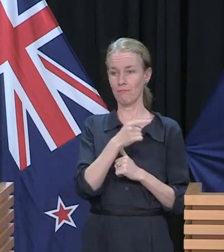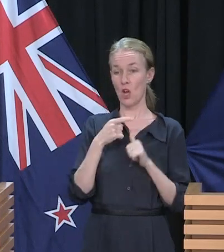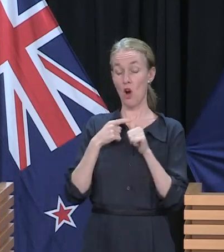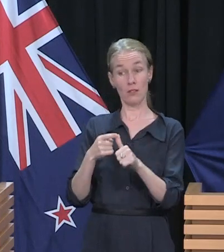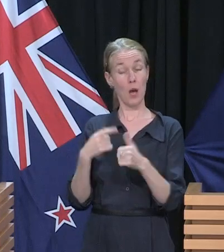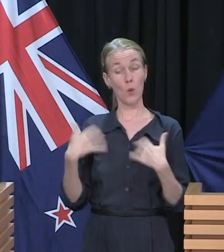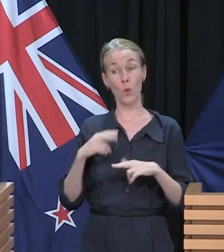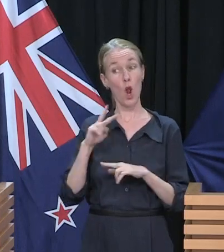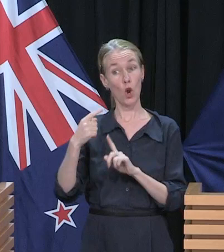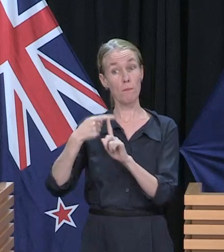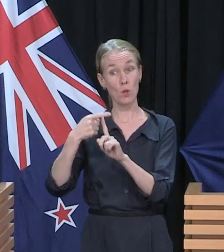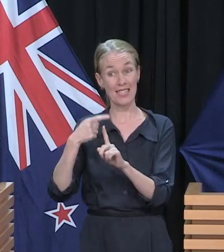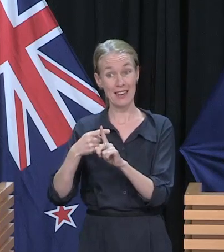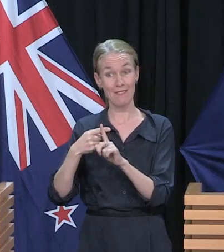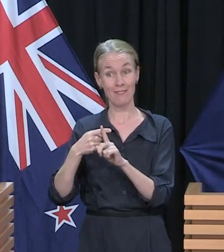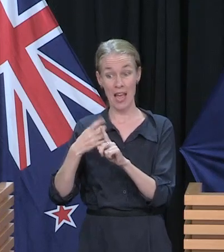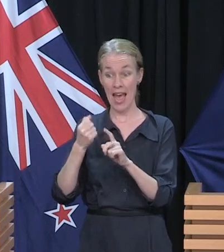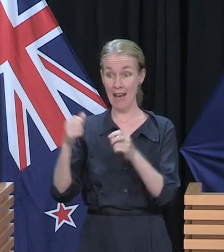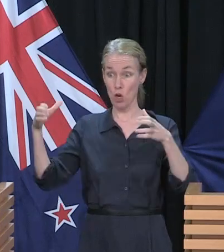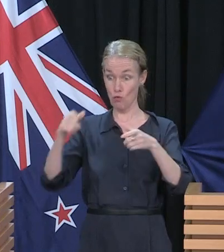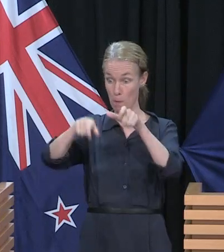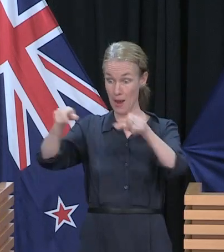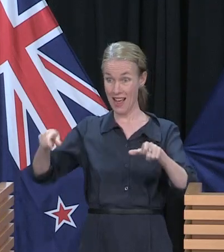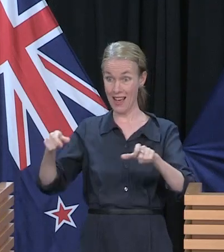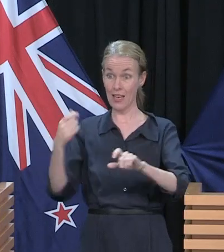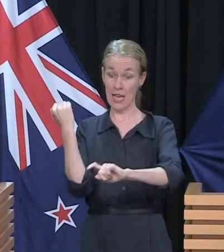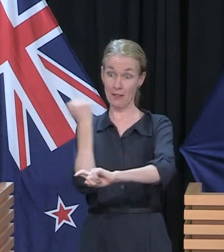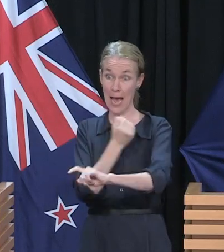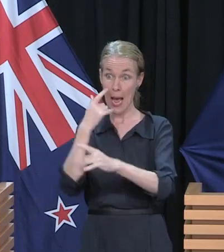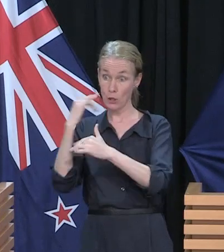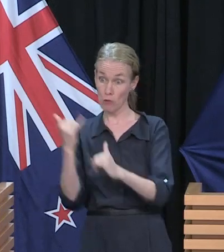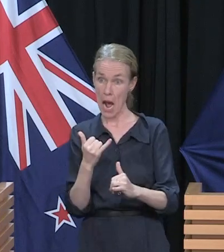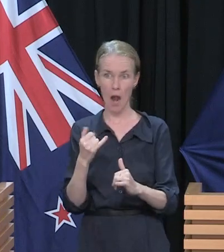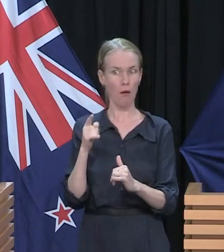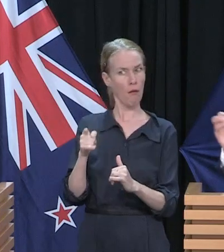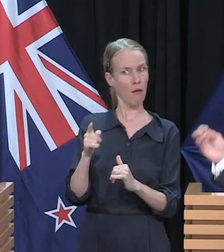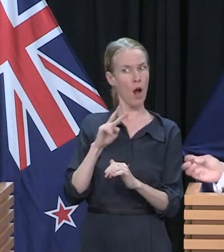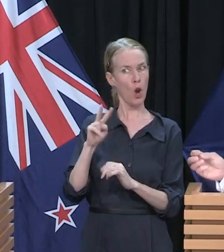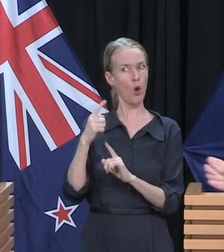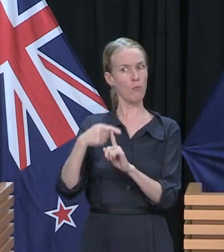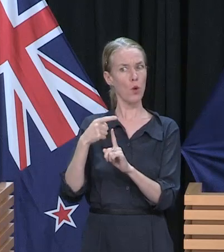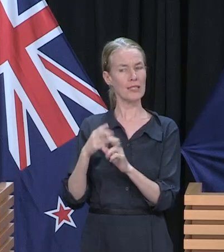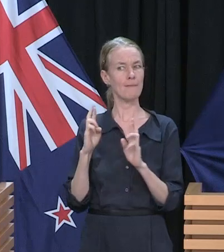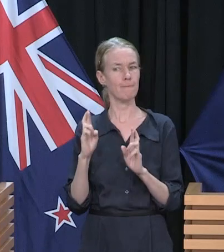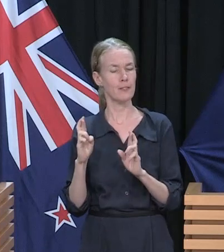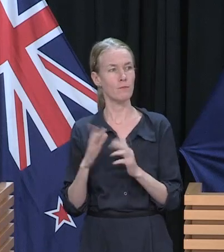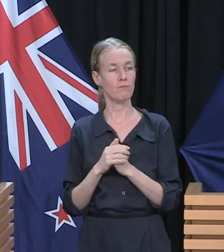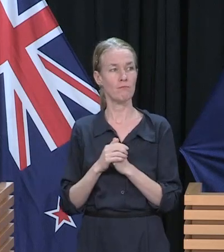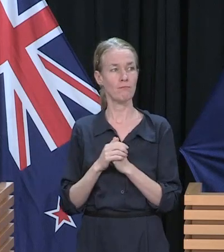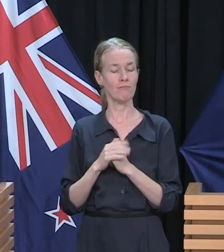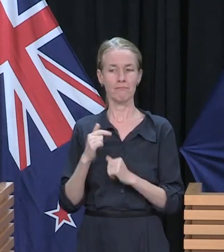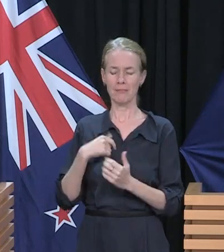people and showing an immune response is very encouraging. And I think the thing that I took most from that was a researcher